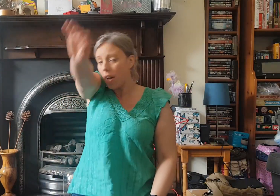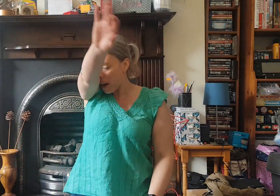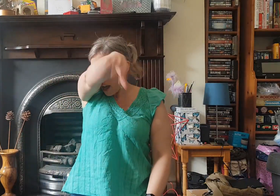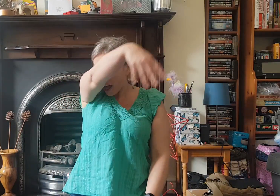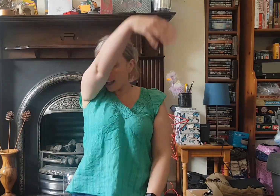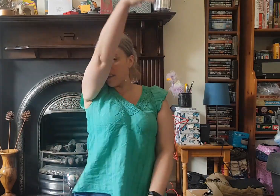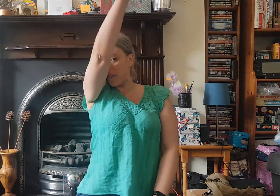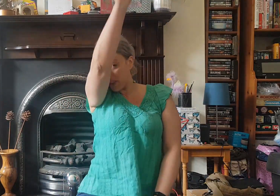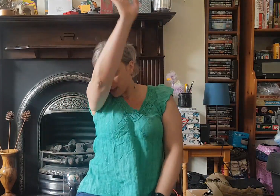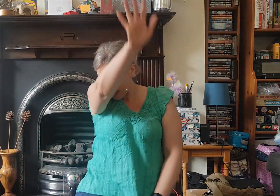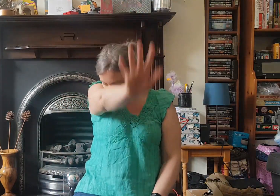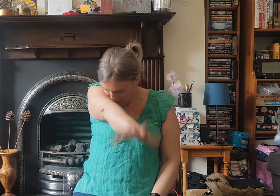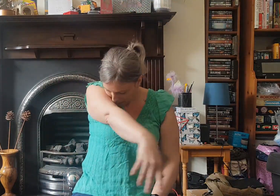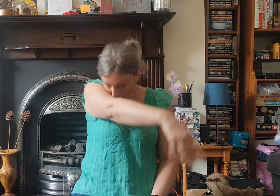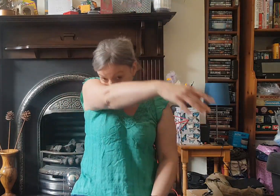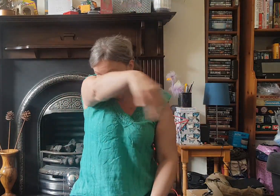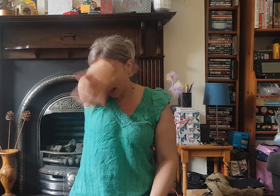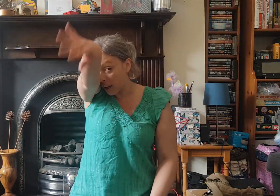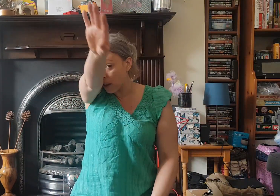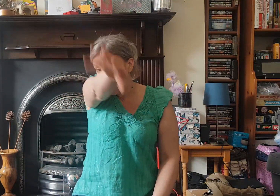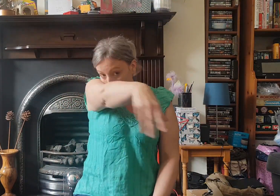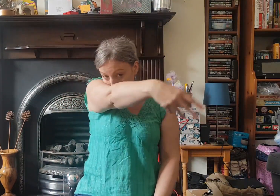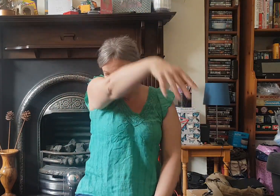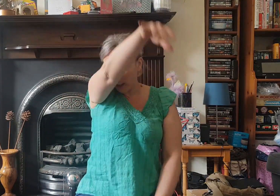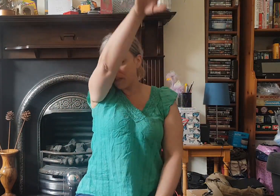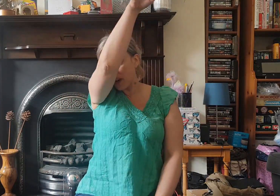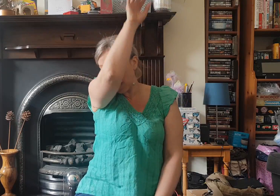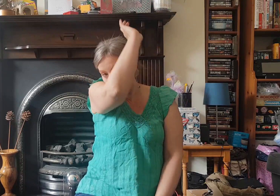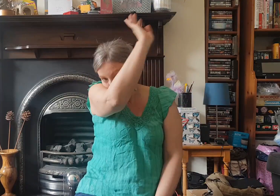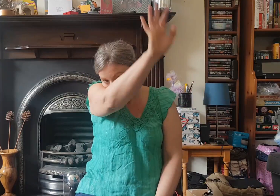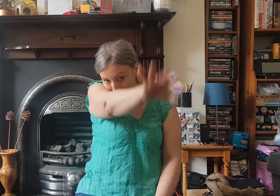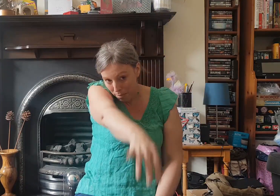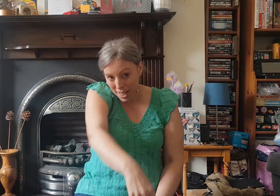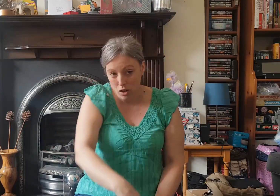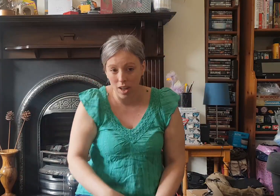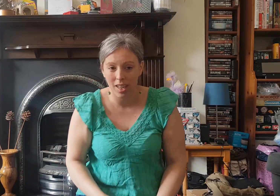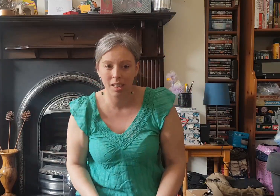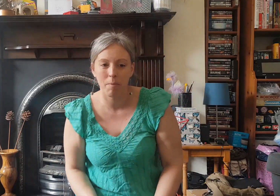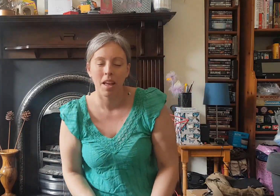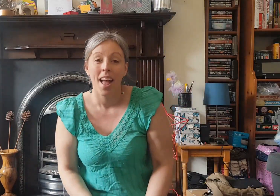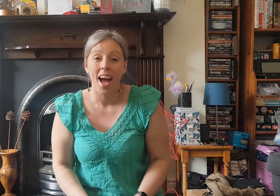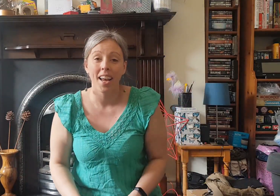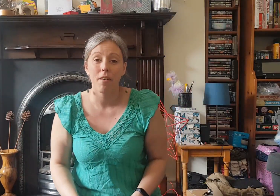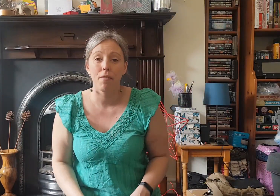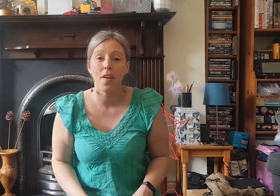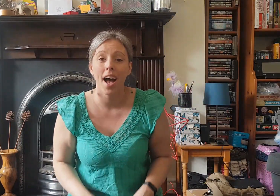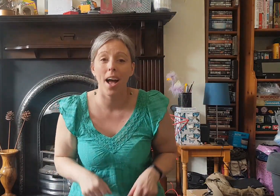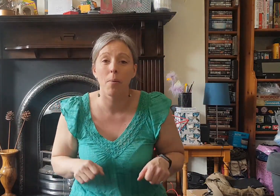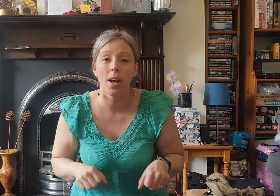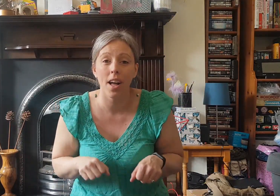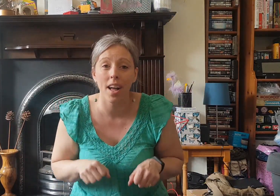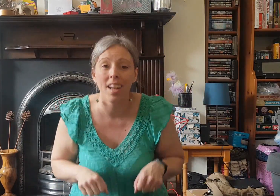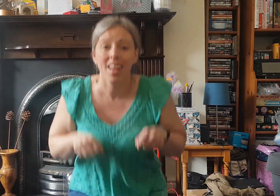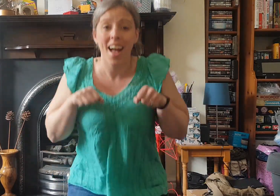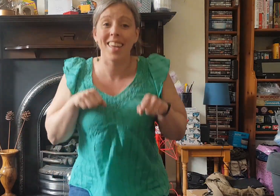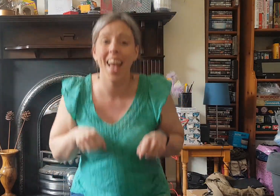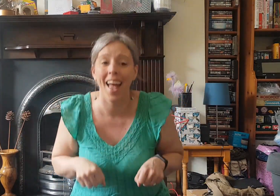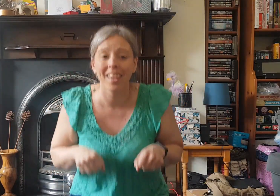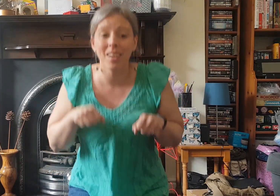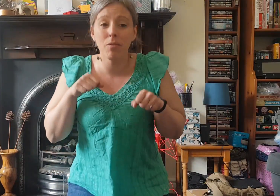elephant i thank you lord for raising my child and if i were a kangaroo